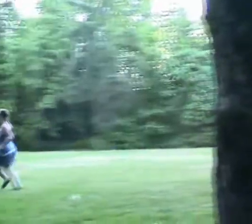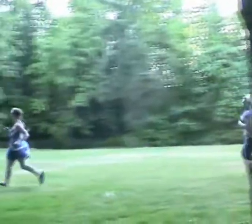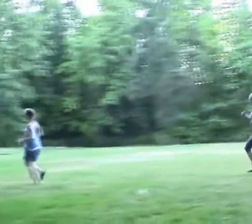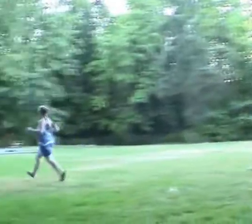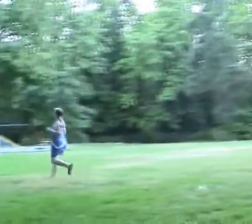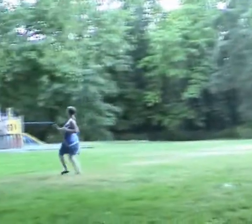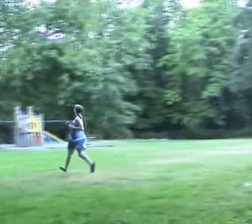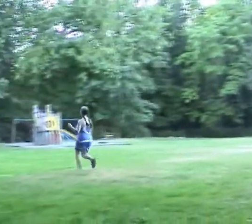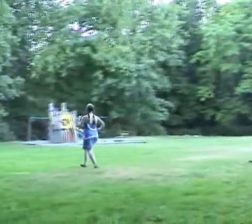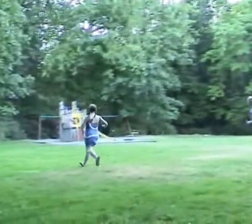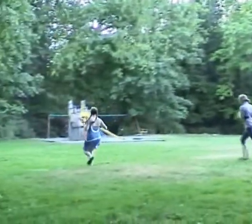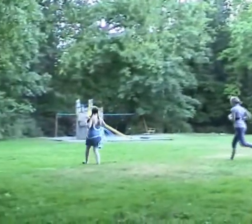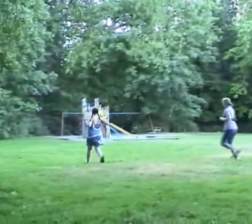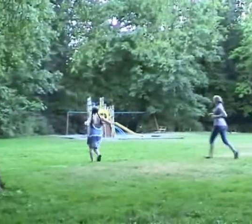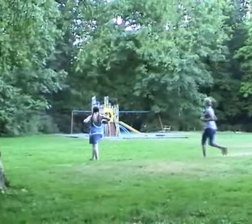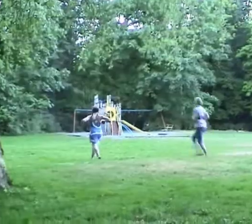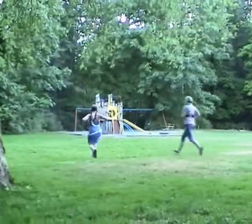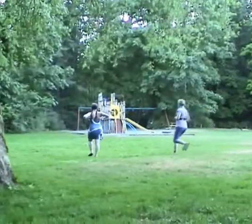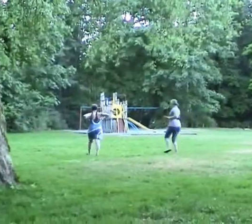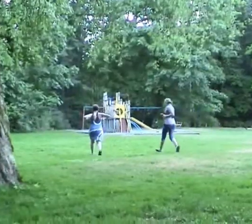Yeah. Oh,